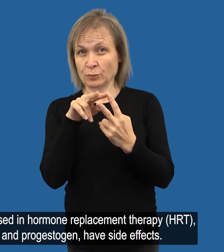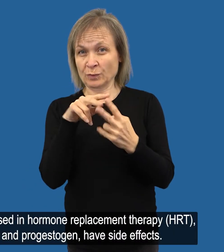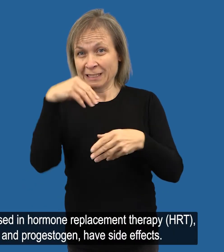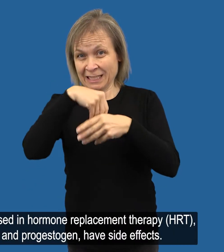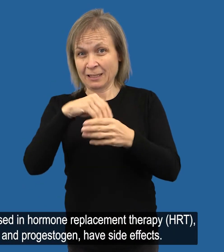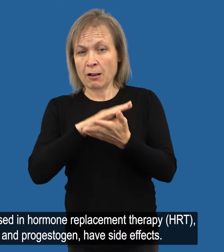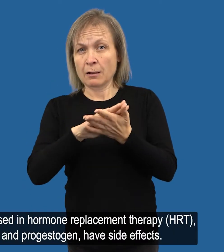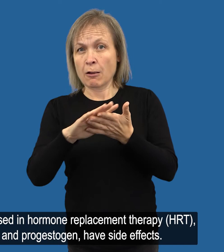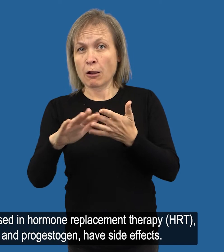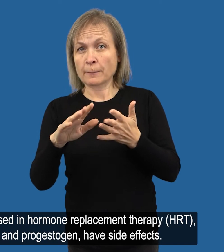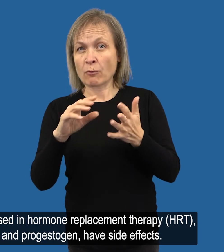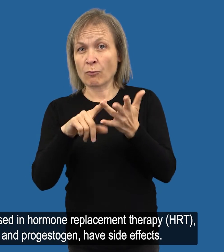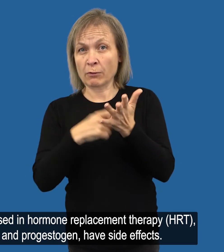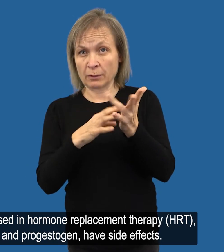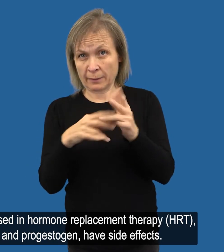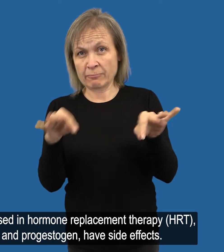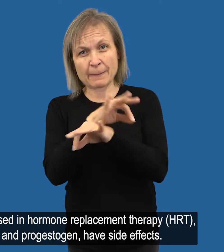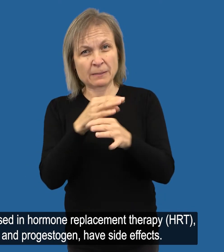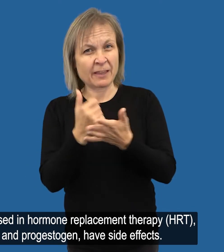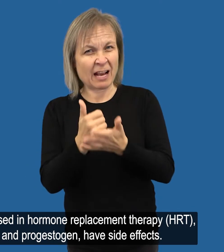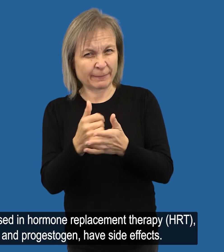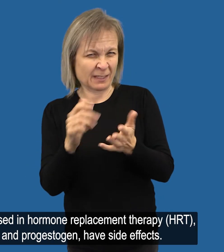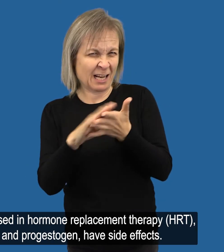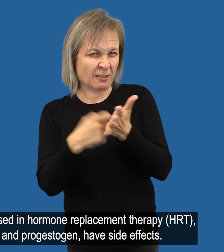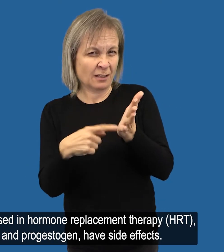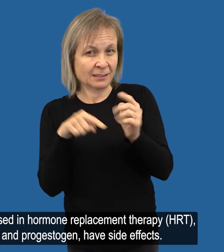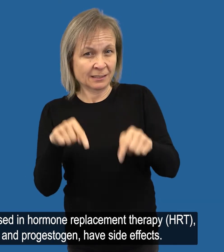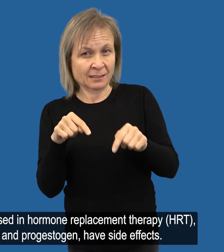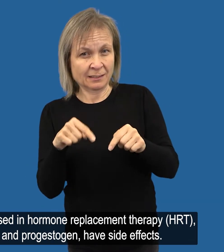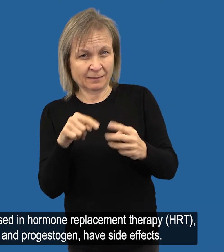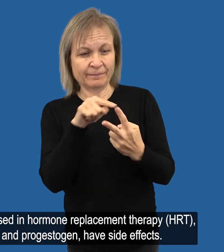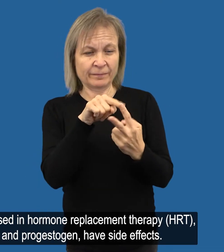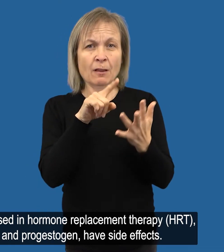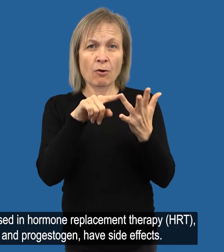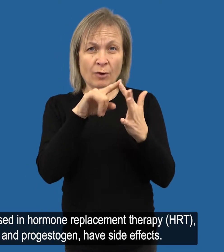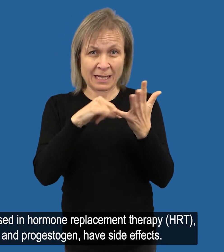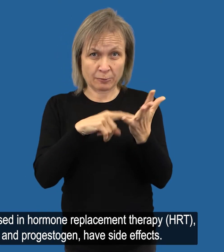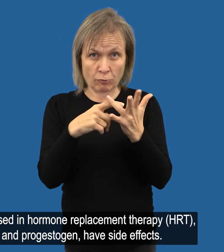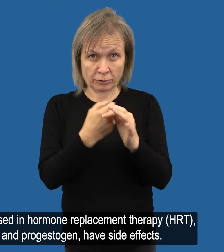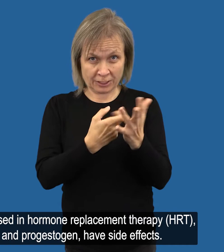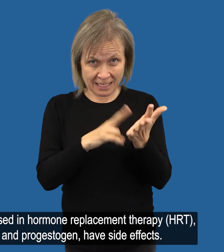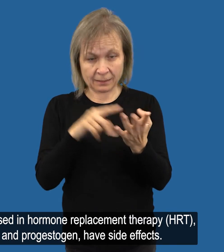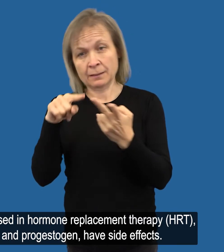Both hormones used in hormone replacement therapy, HRT, estrogen and progestogen, have side